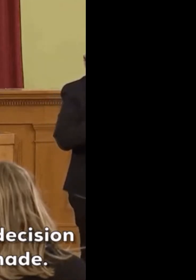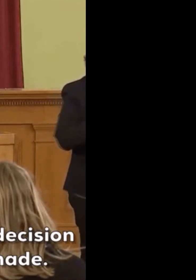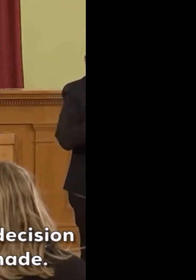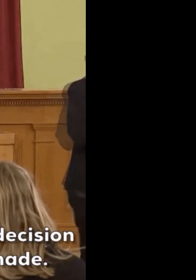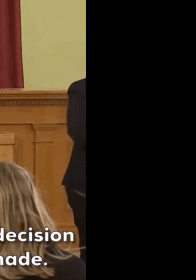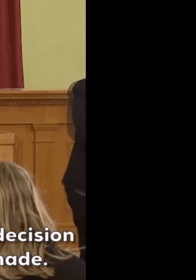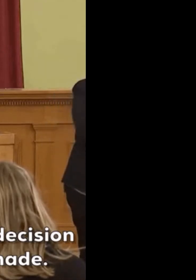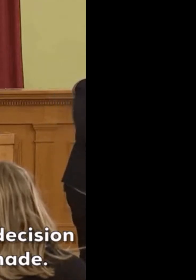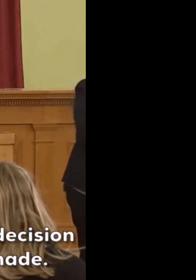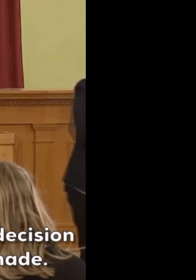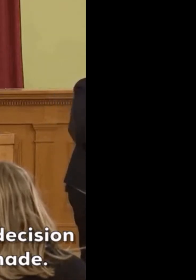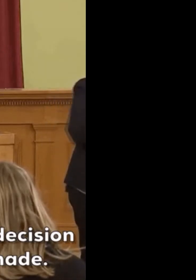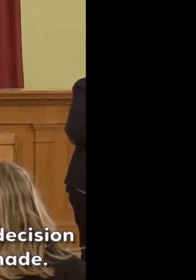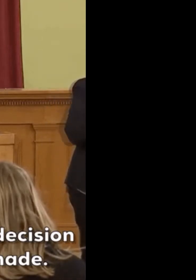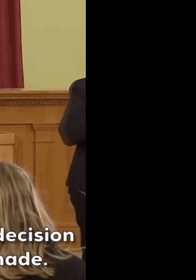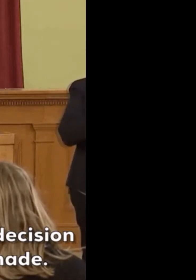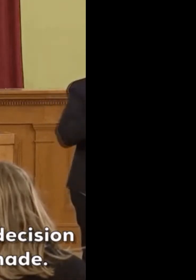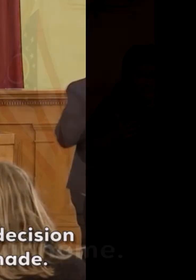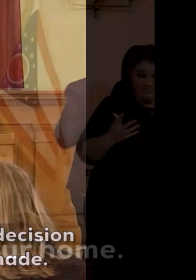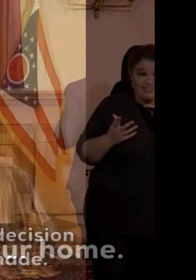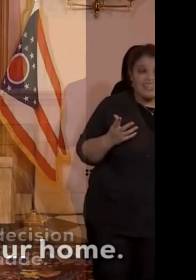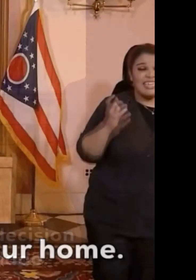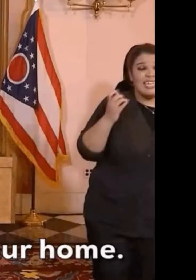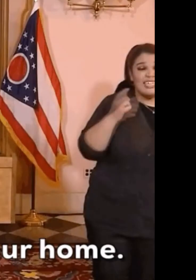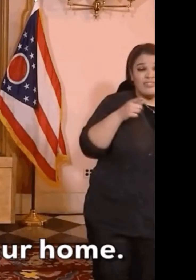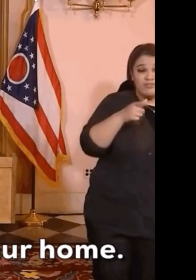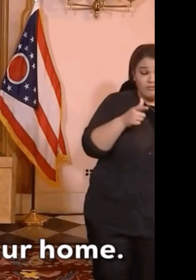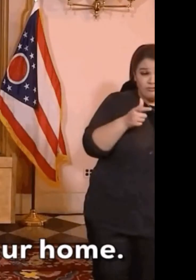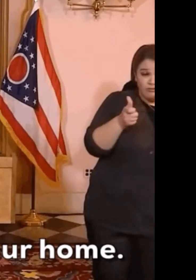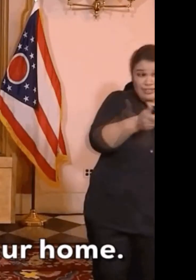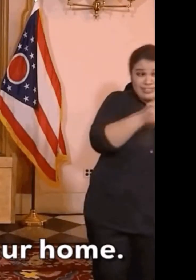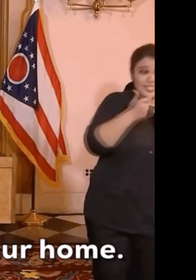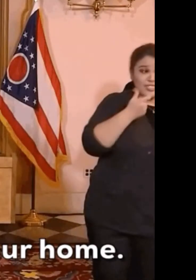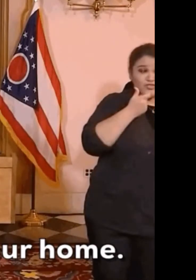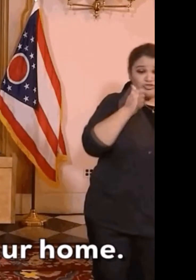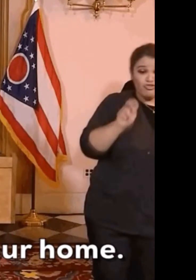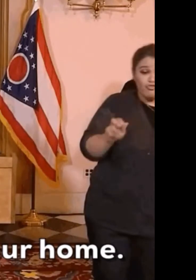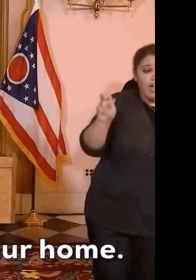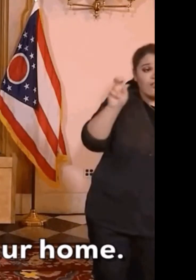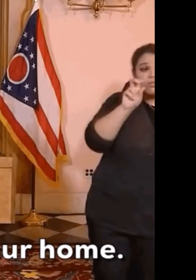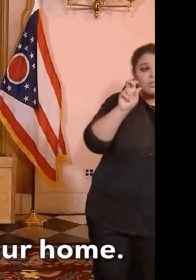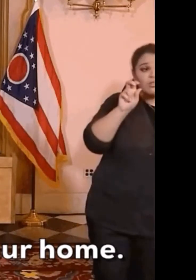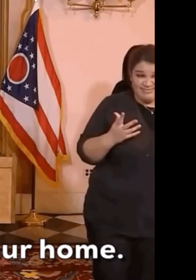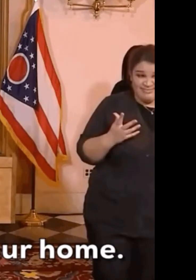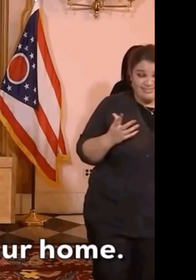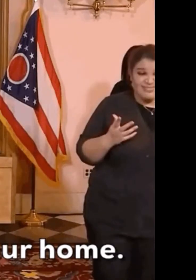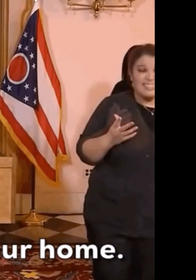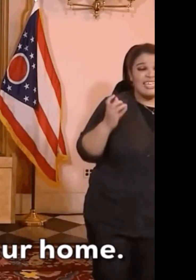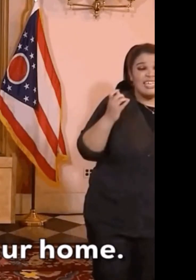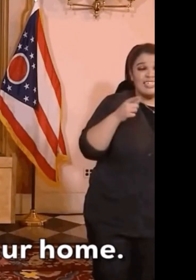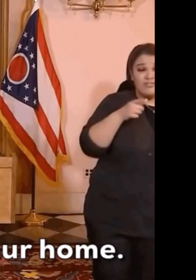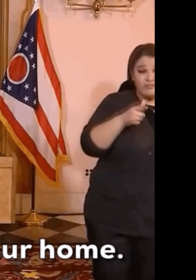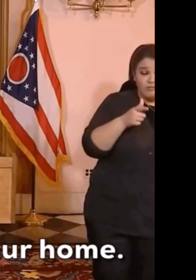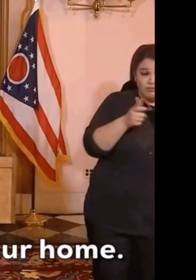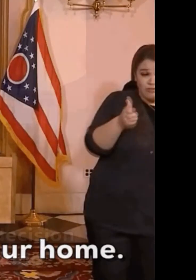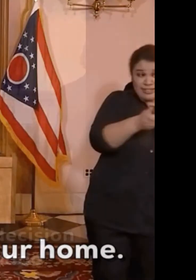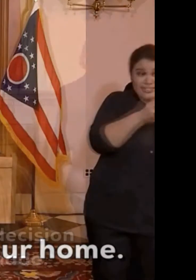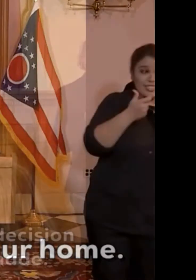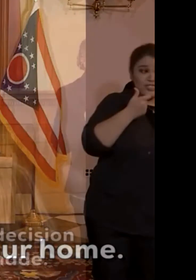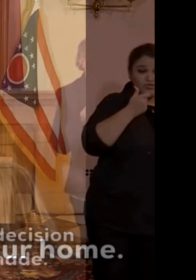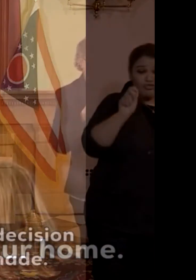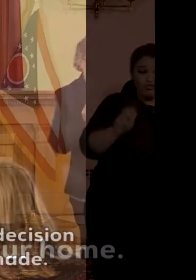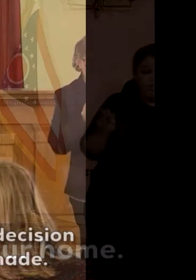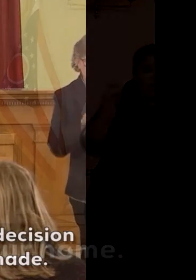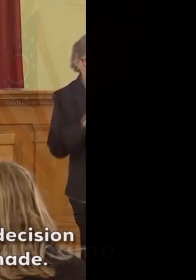General and after you and your wife met with eBay management and got their endorsement for governor and then allowing eBay to continue to allow the influx of